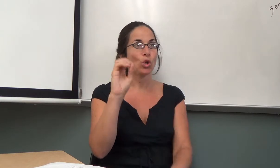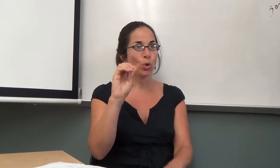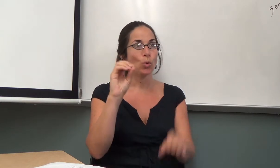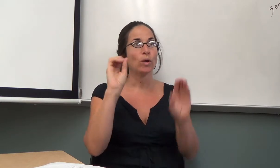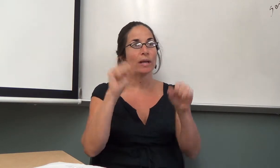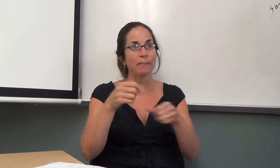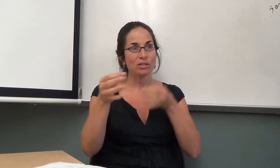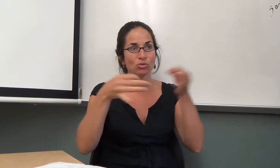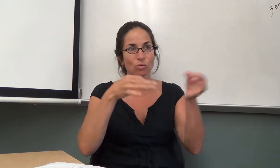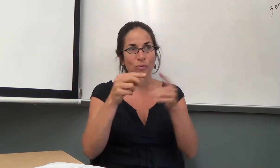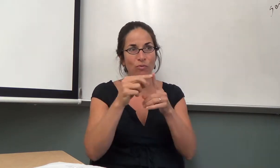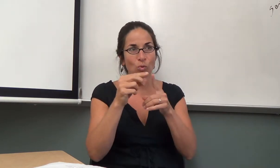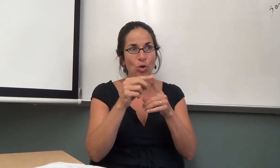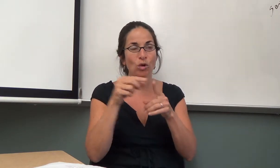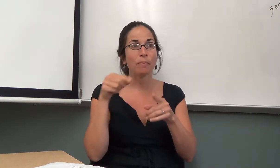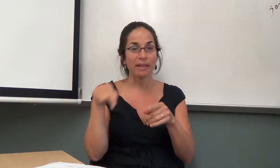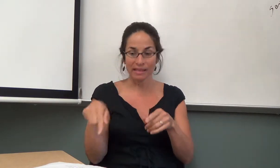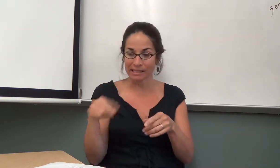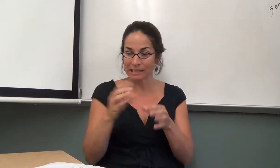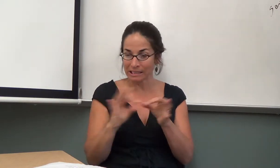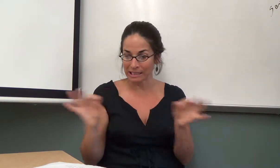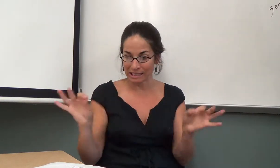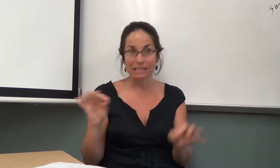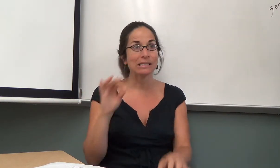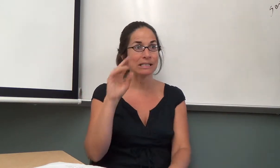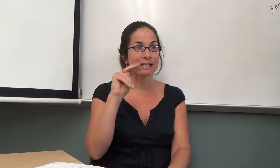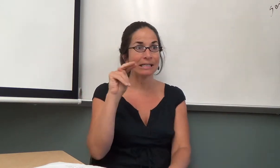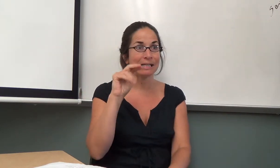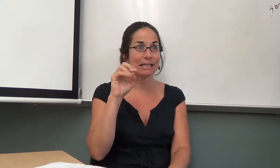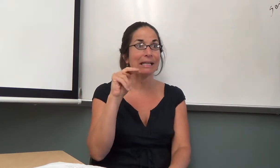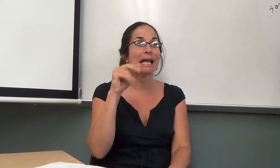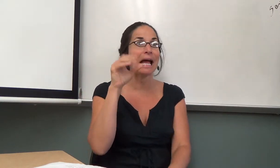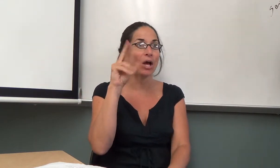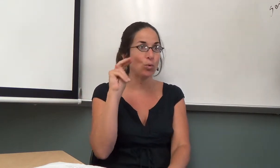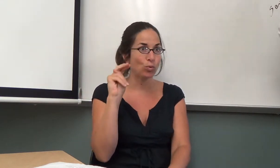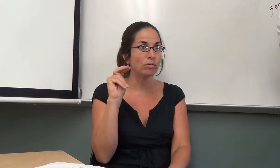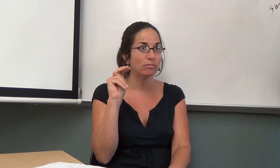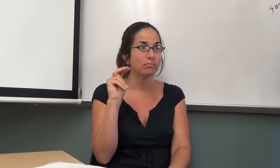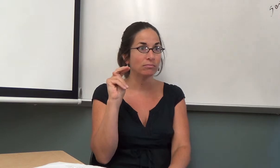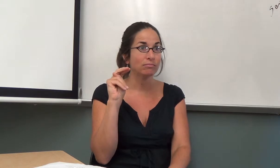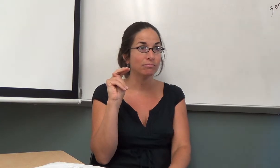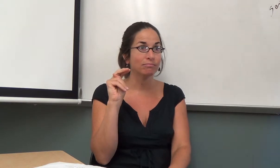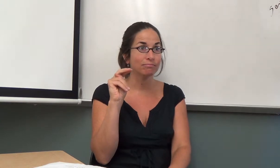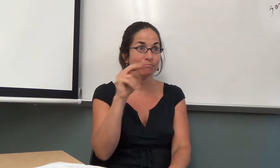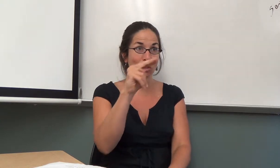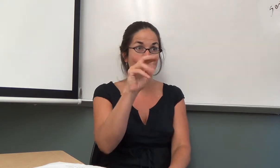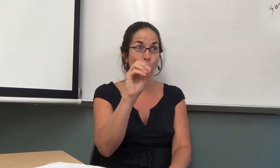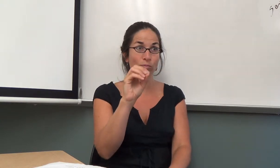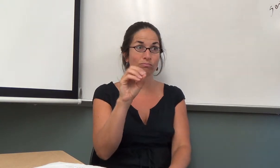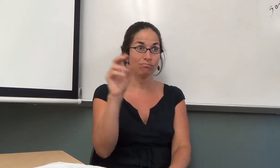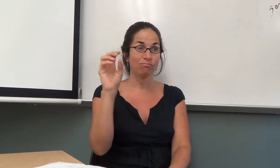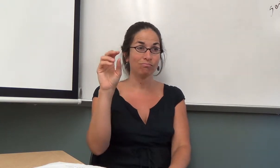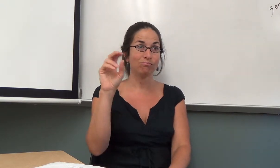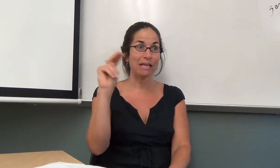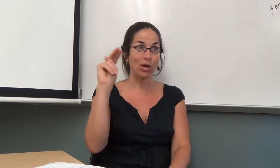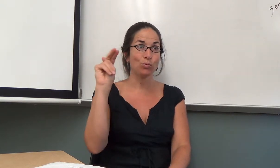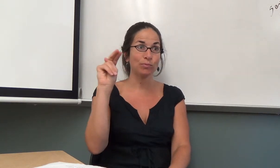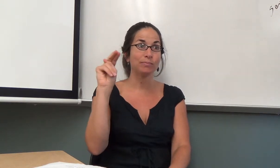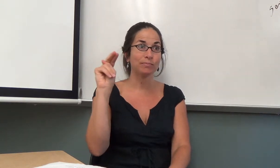but in this case, it's a noun. And you guys figured that out. Well done. So what was the subject? So what is the subject, Amanda? David. David?